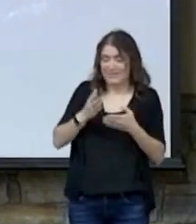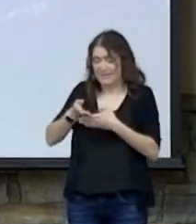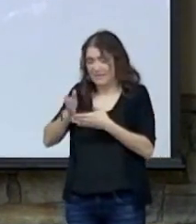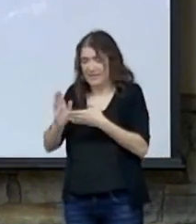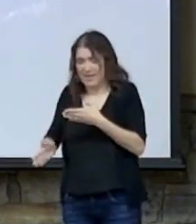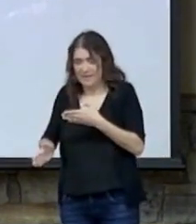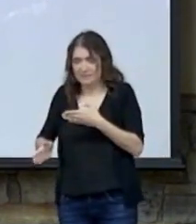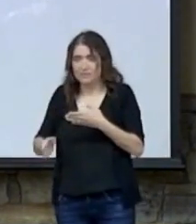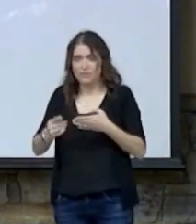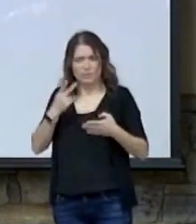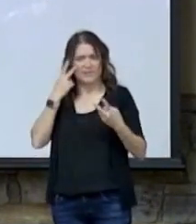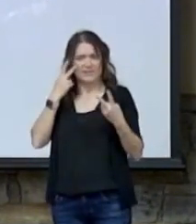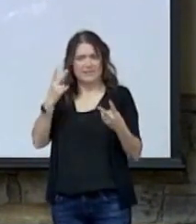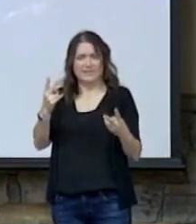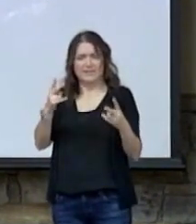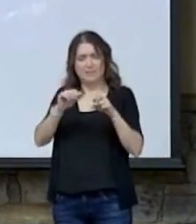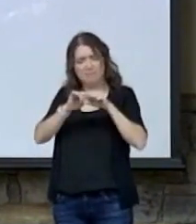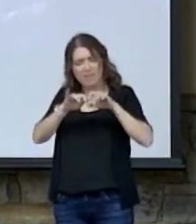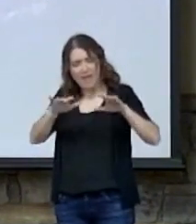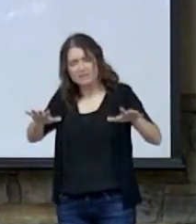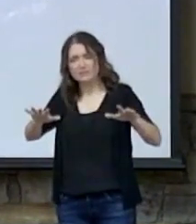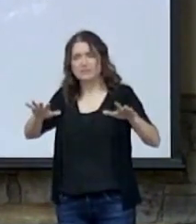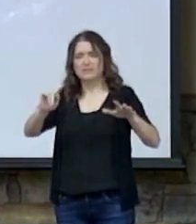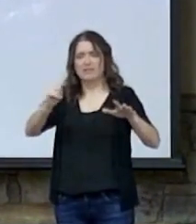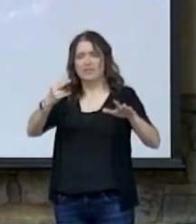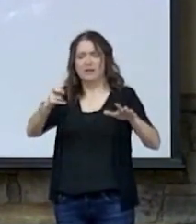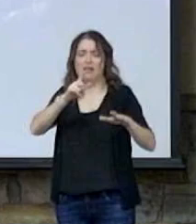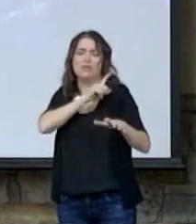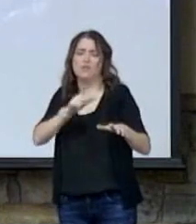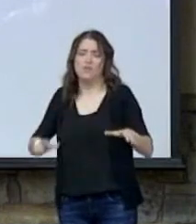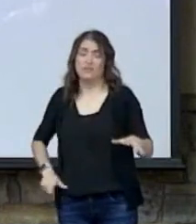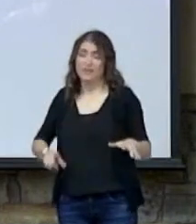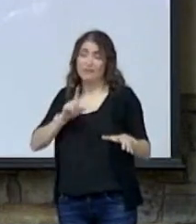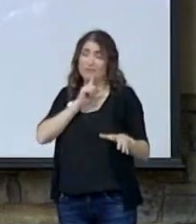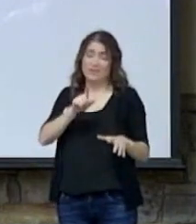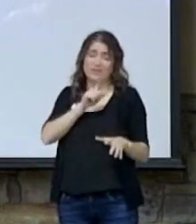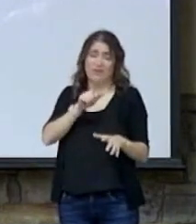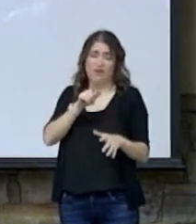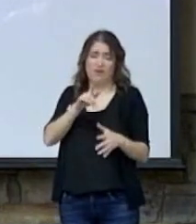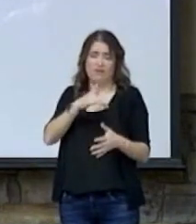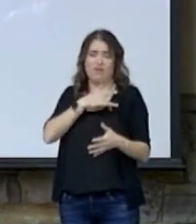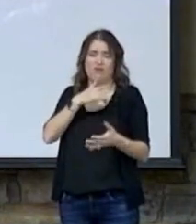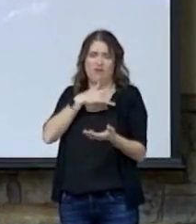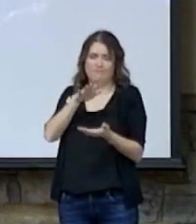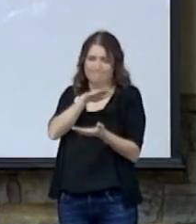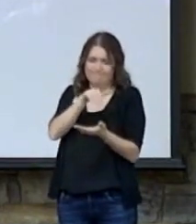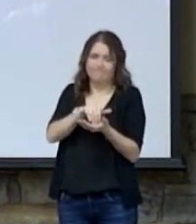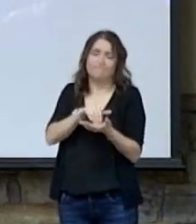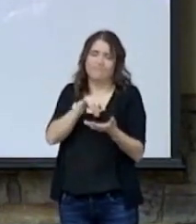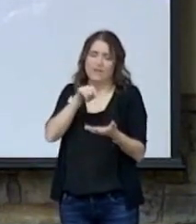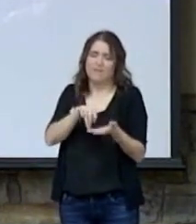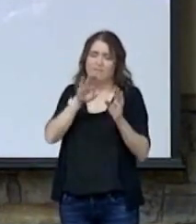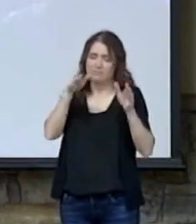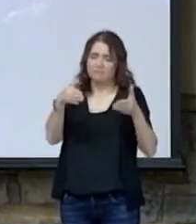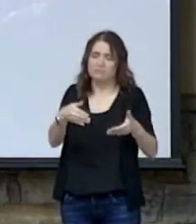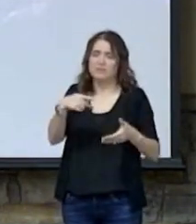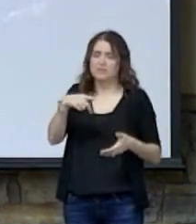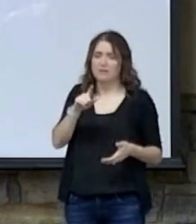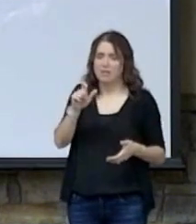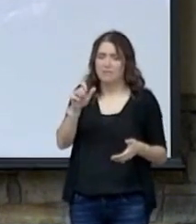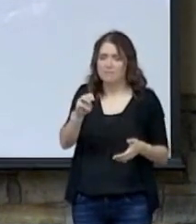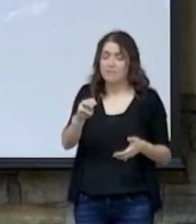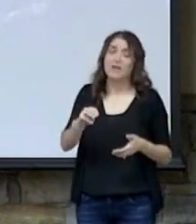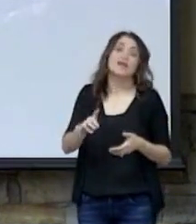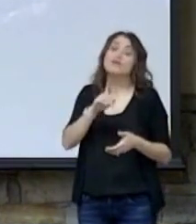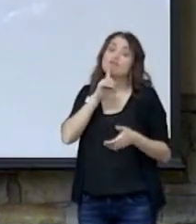Lord. They really are the heart of this entire psalm. The idea of blessing the Lord, that phrase, it can